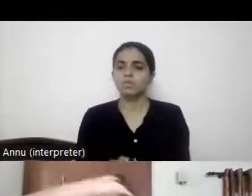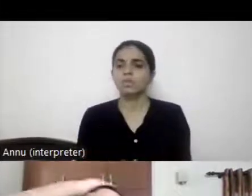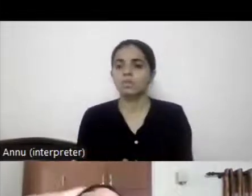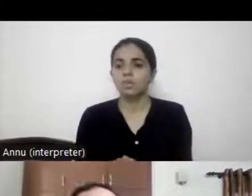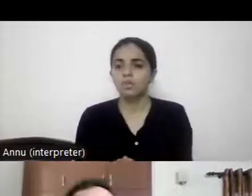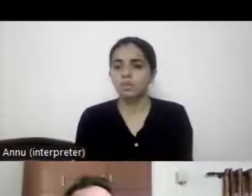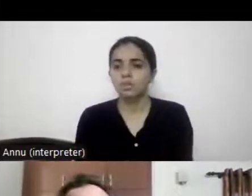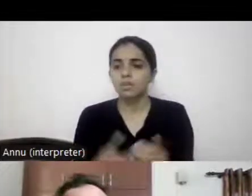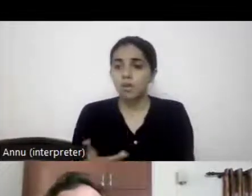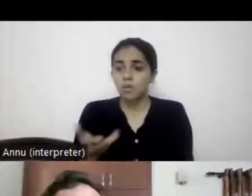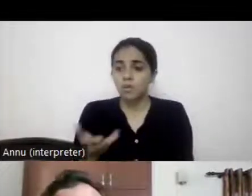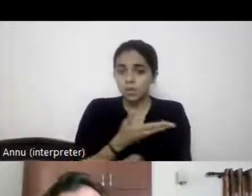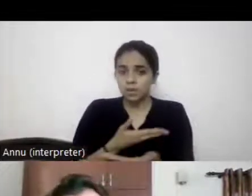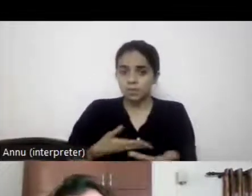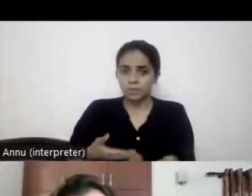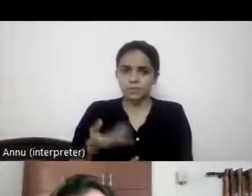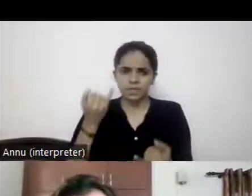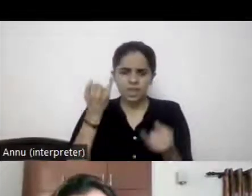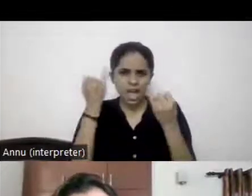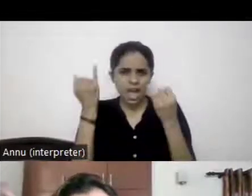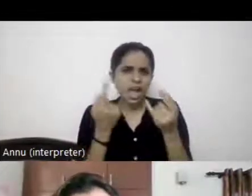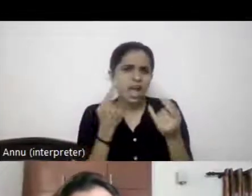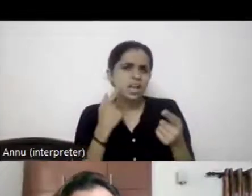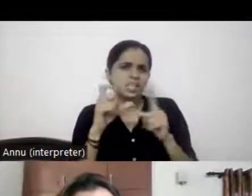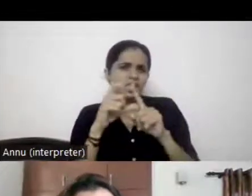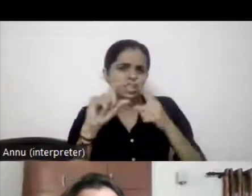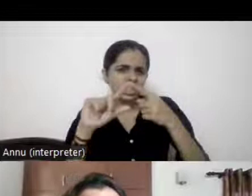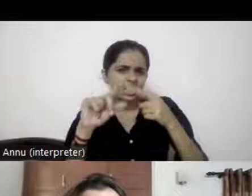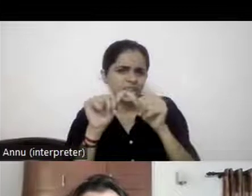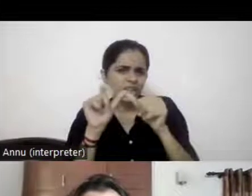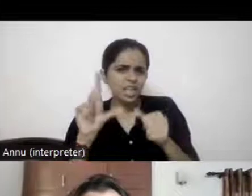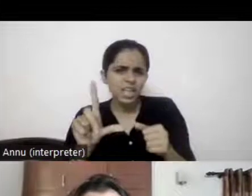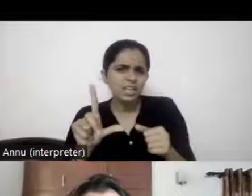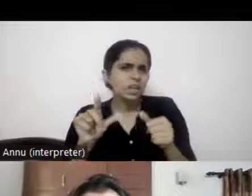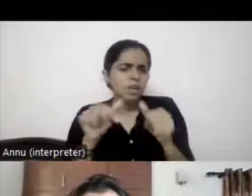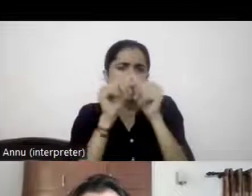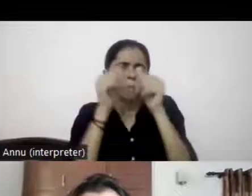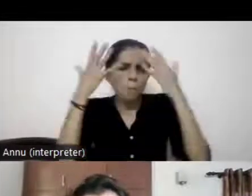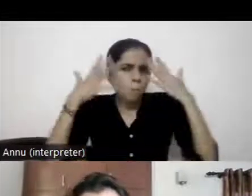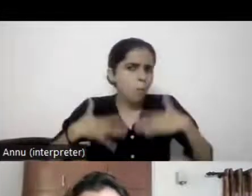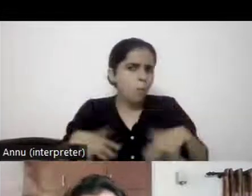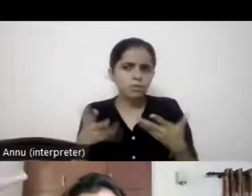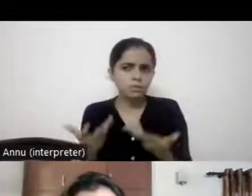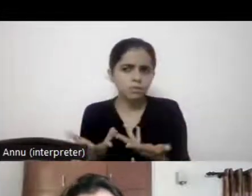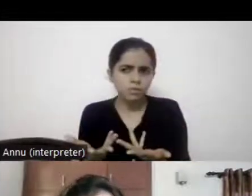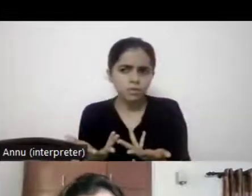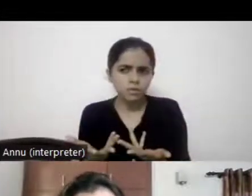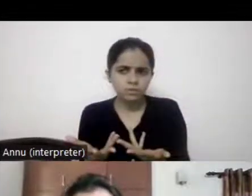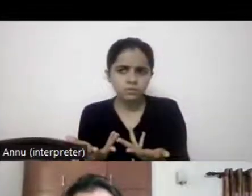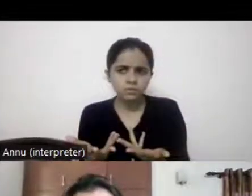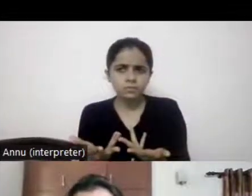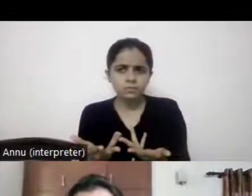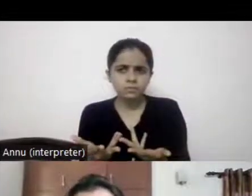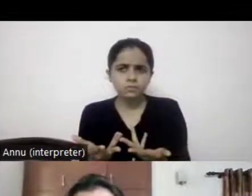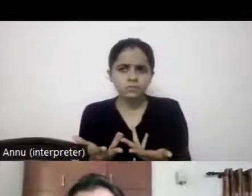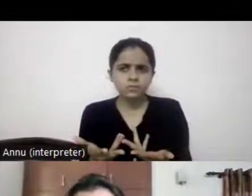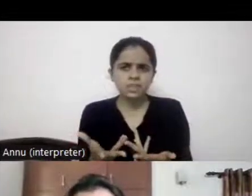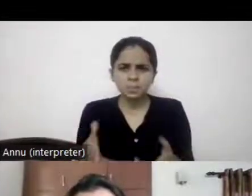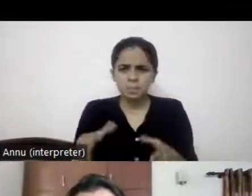Now, when we talk about an ideal body, what is this ideal body? Can we actually attain it?